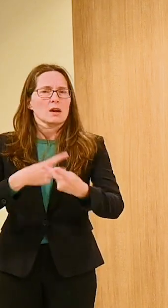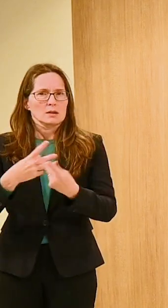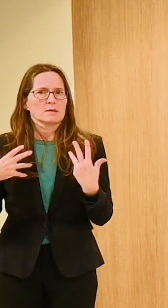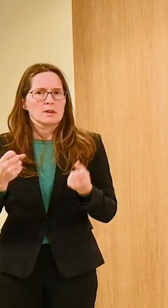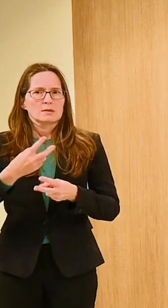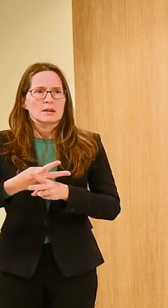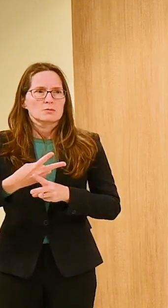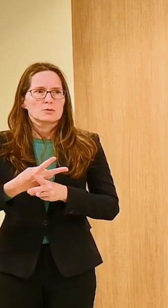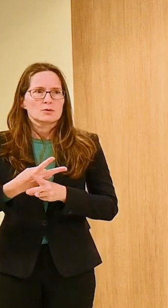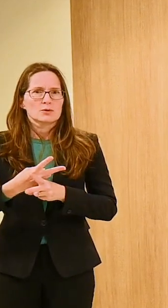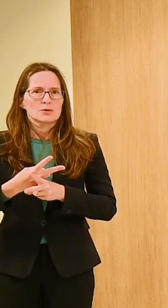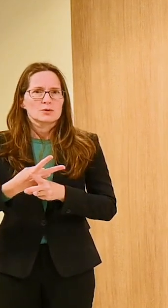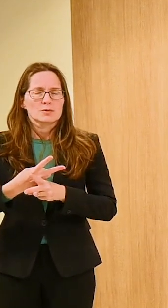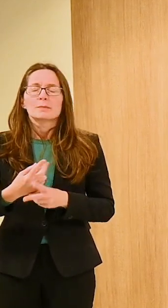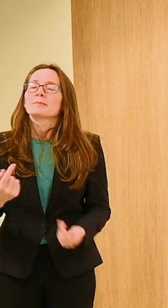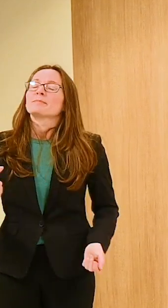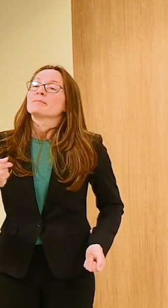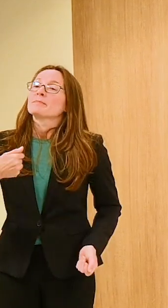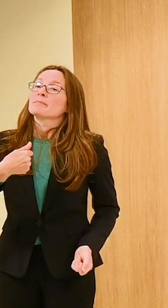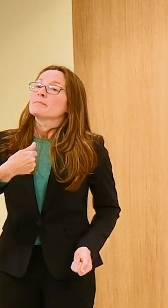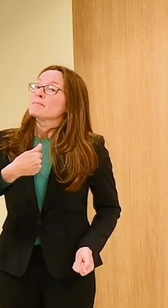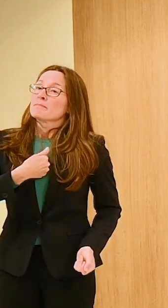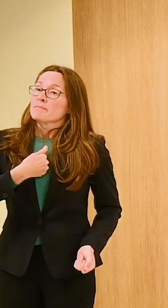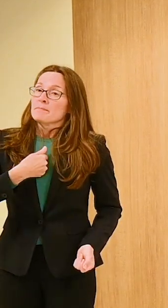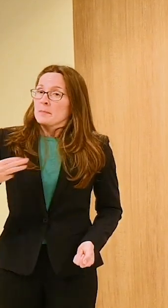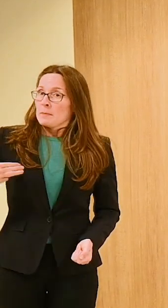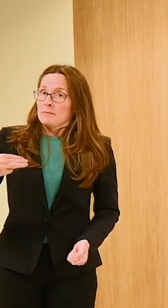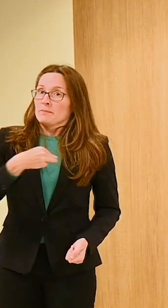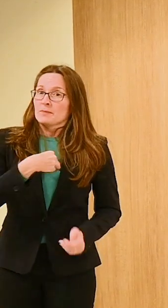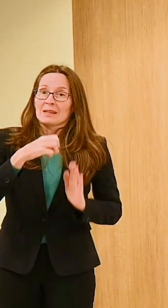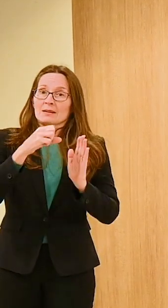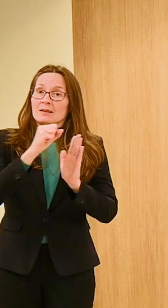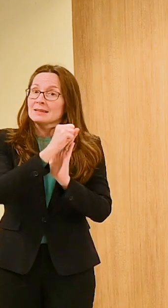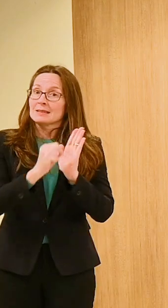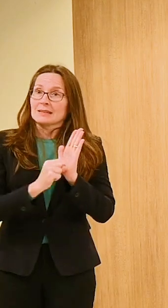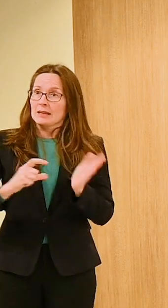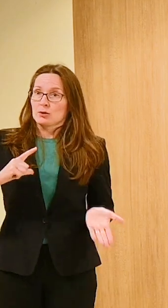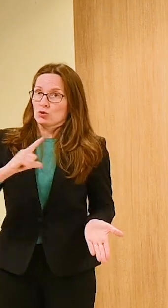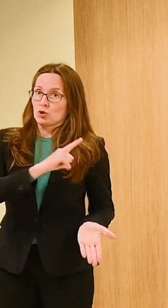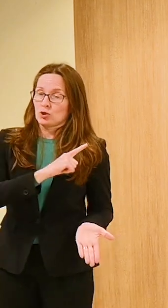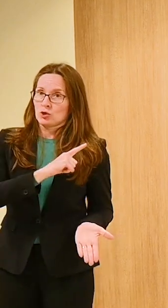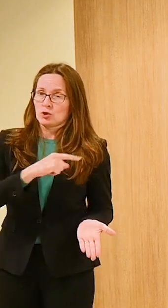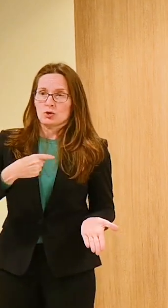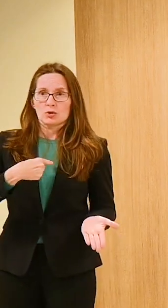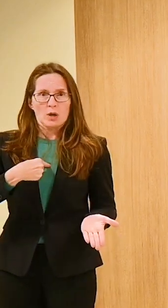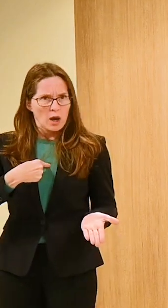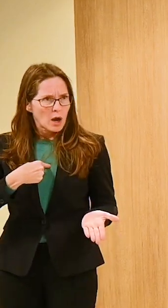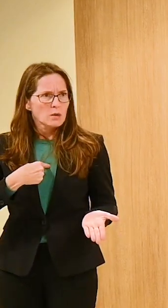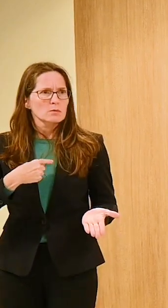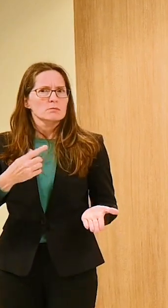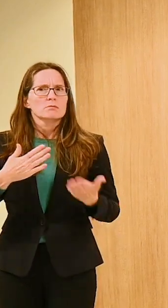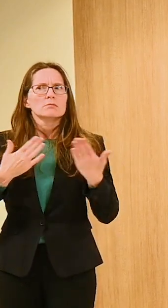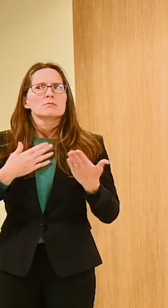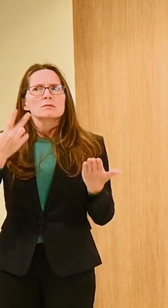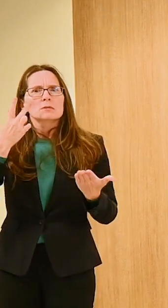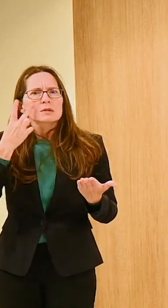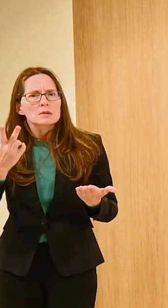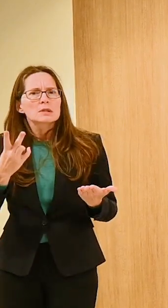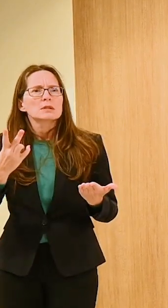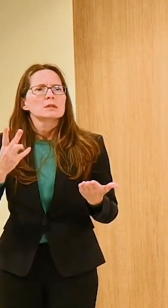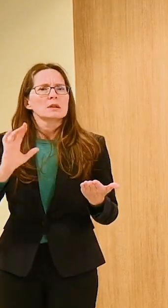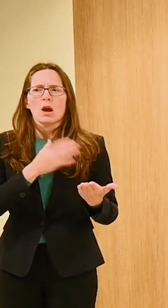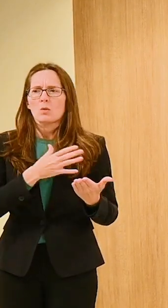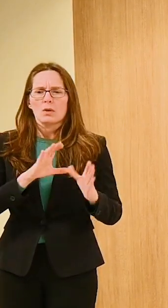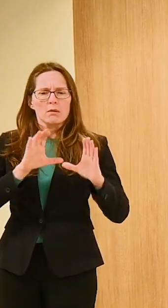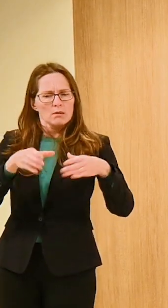as a member of the state legislature, I was very pleased that our delegation worked together and we were able to come up